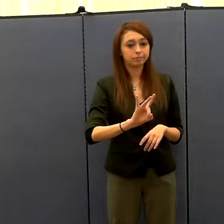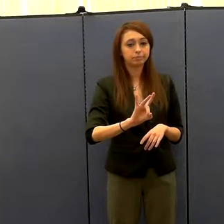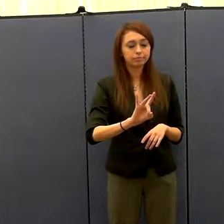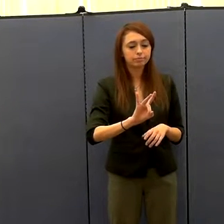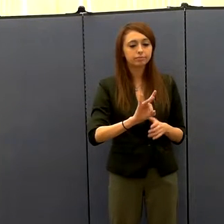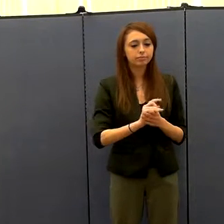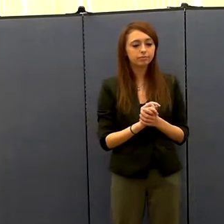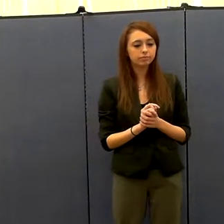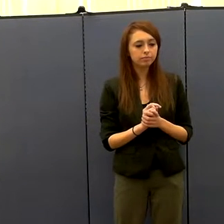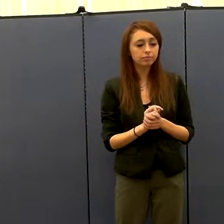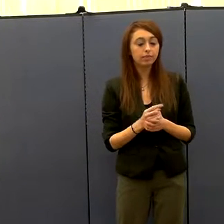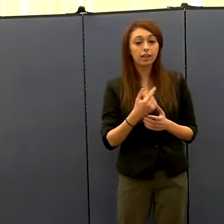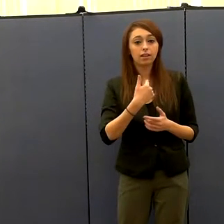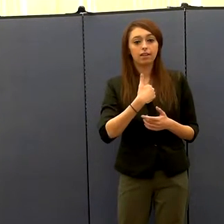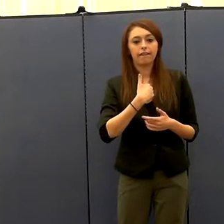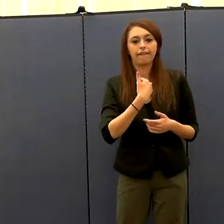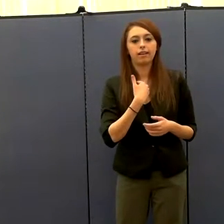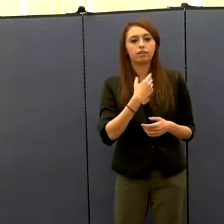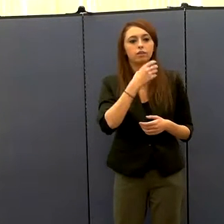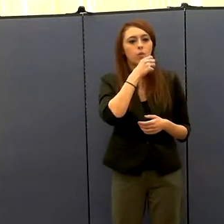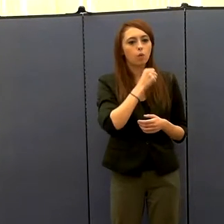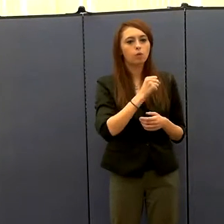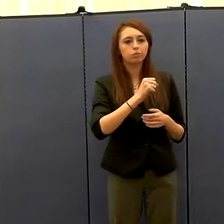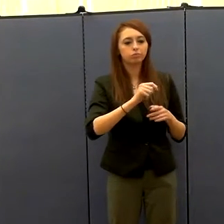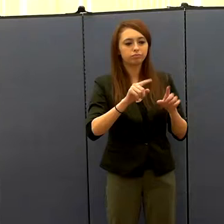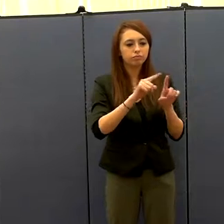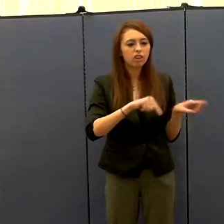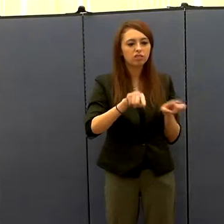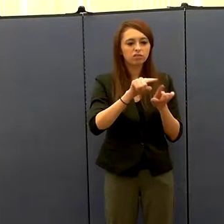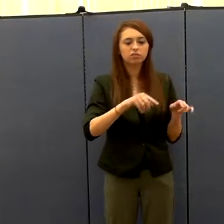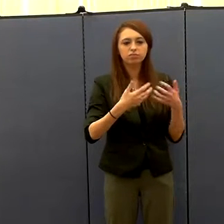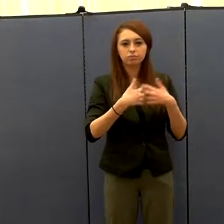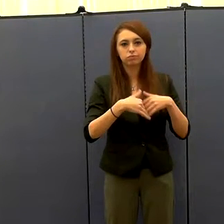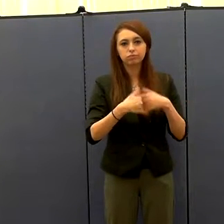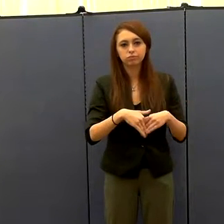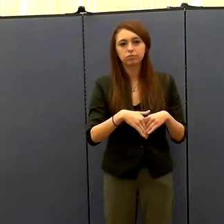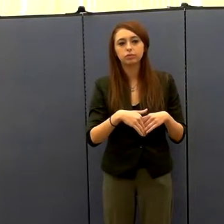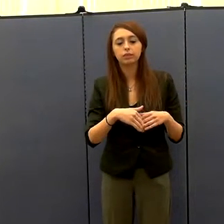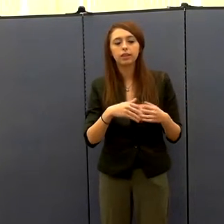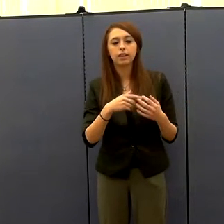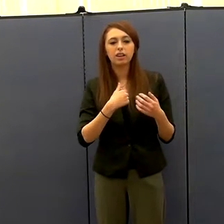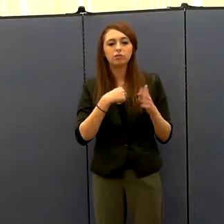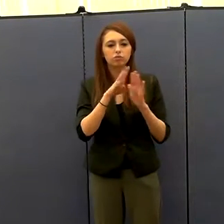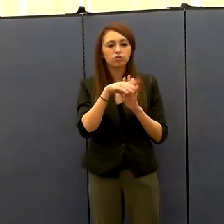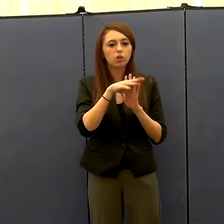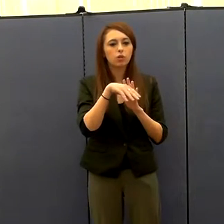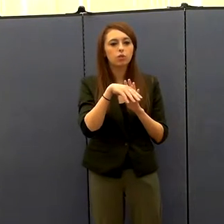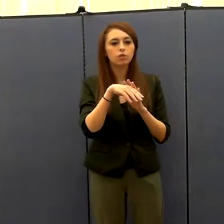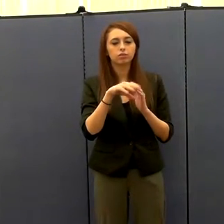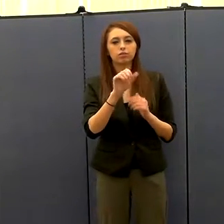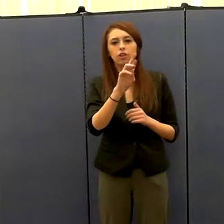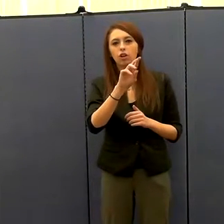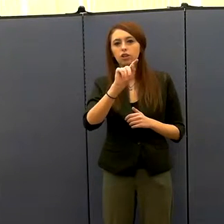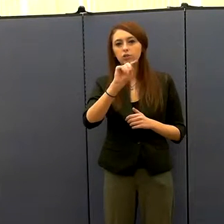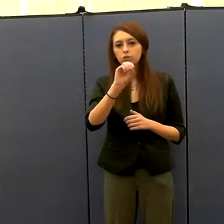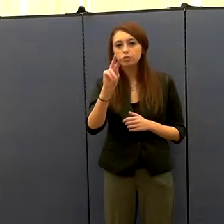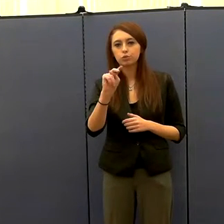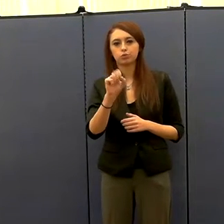audio cassette recorder, and I would record Saturday morning cartoons and edit them together. This was in the